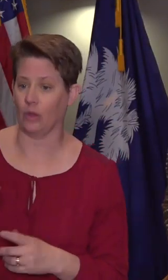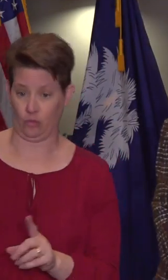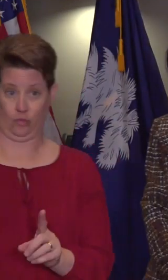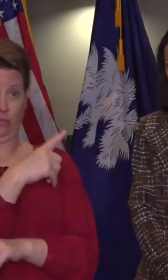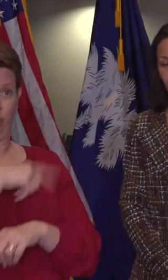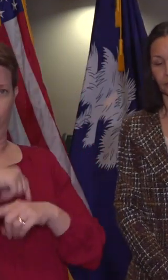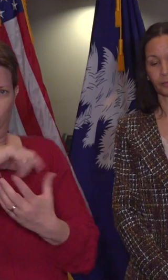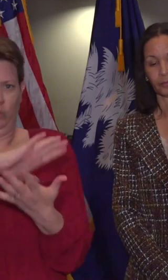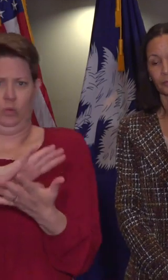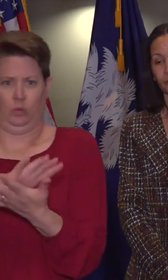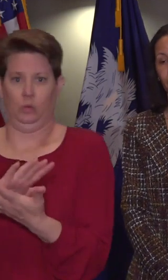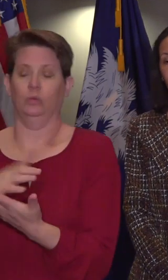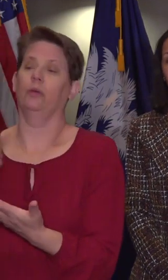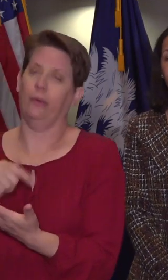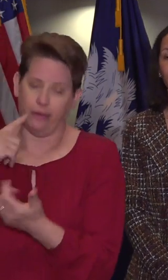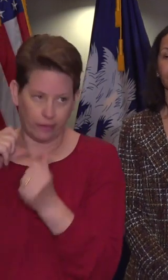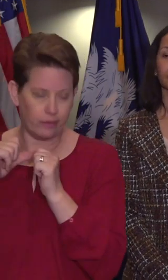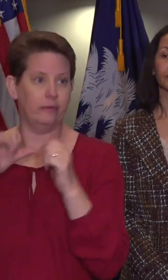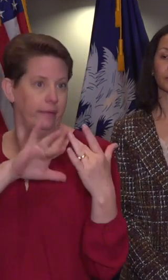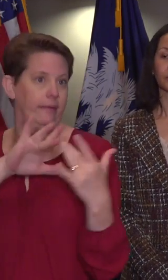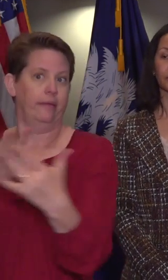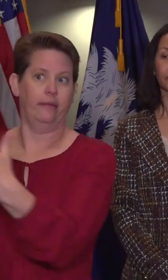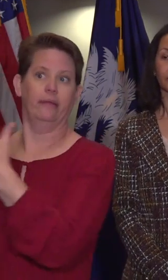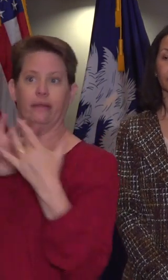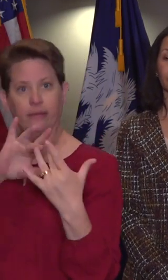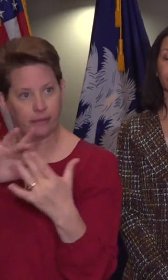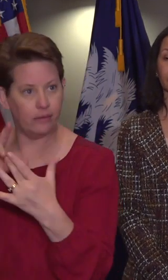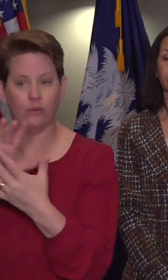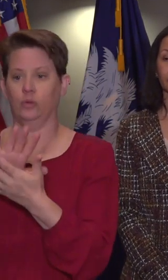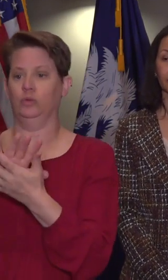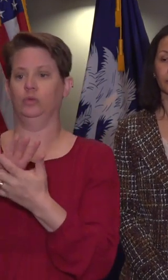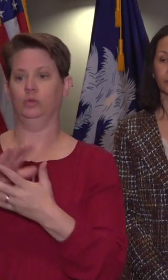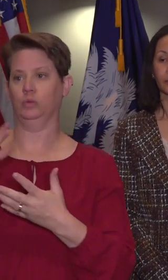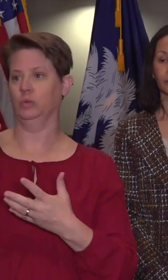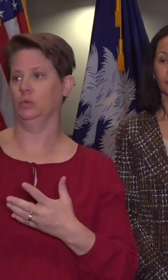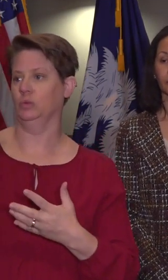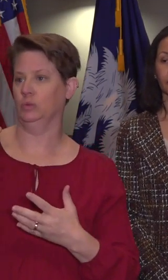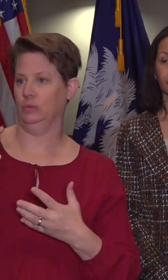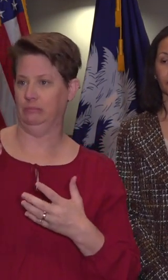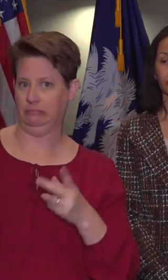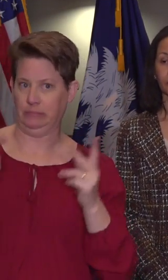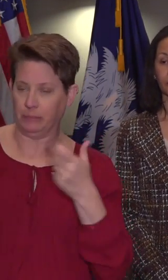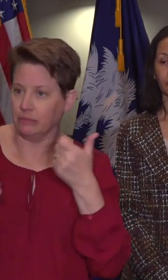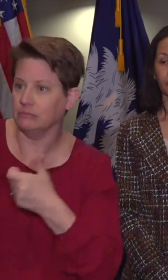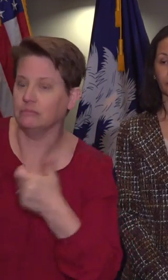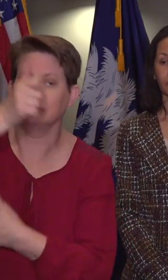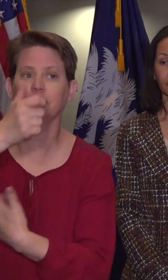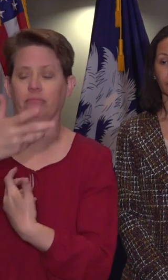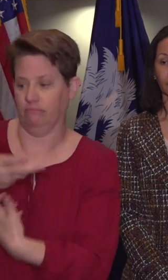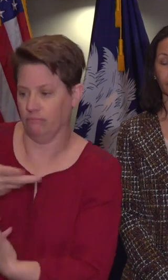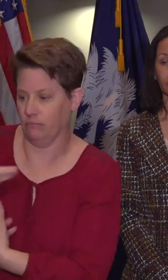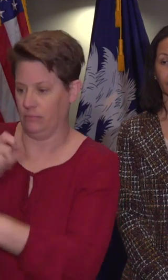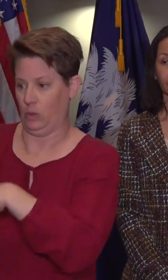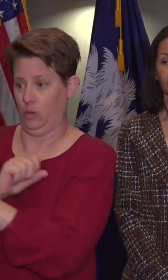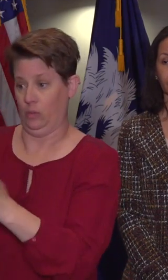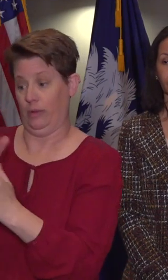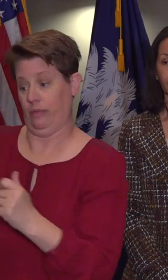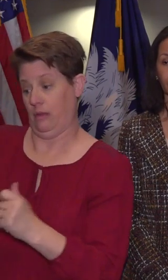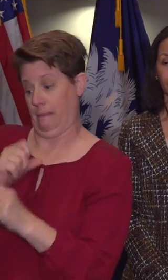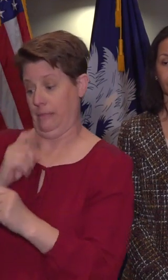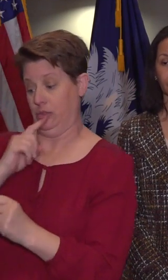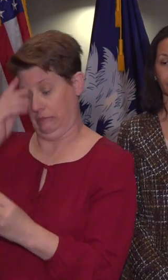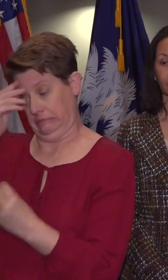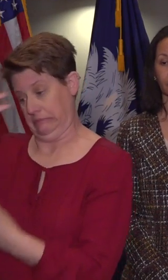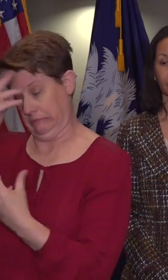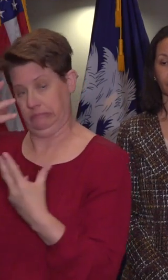about schools, we are in constant contact with the school officials and working with them to make sure they have the latest